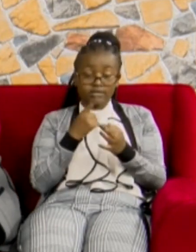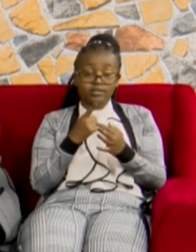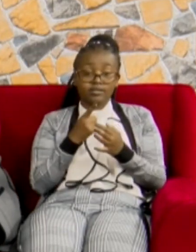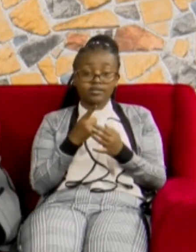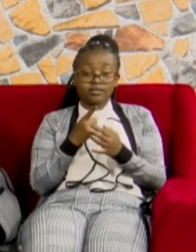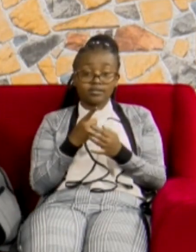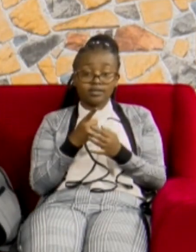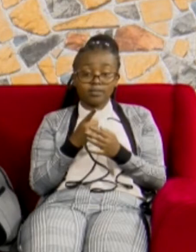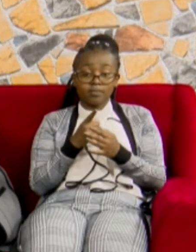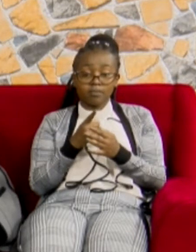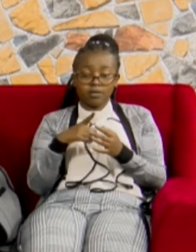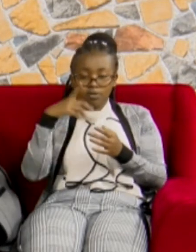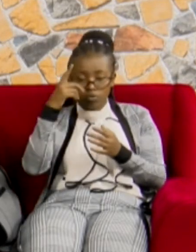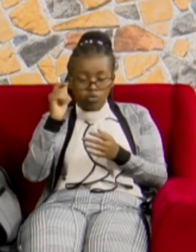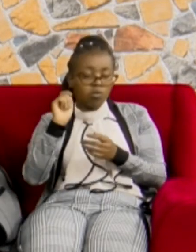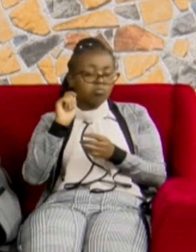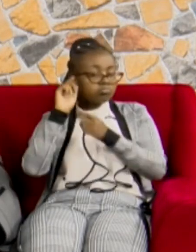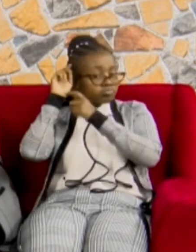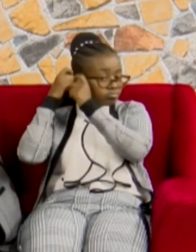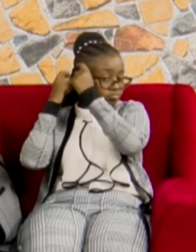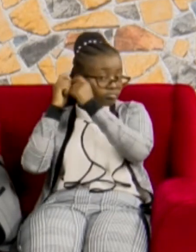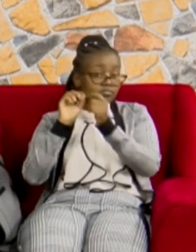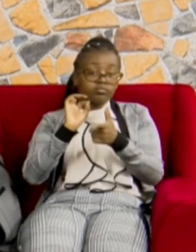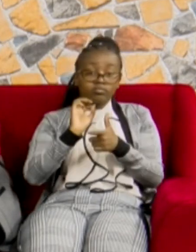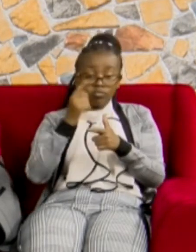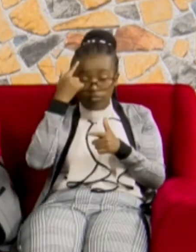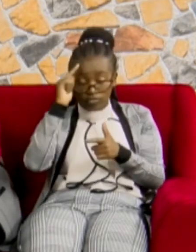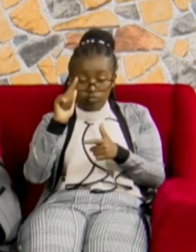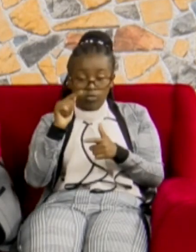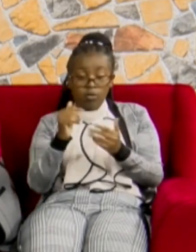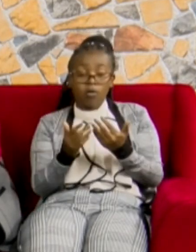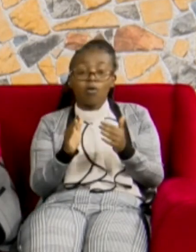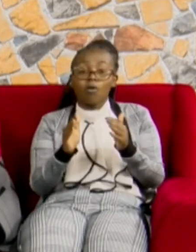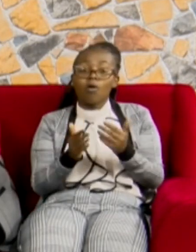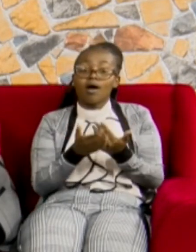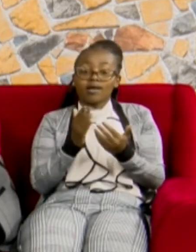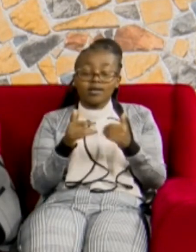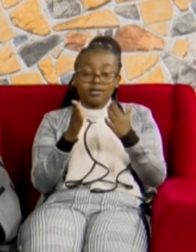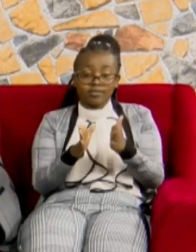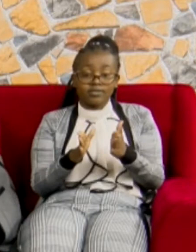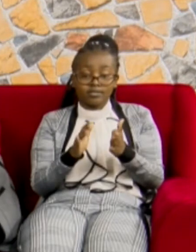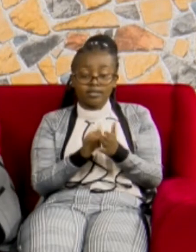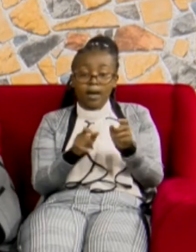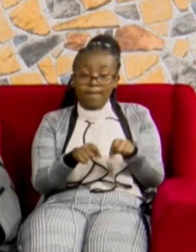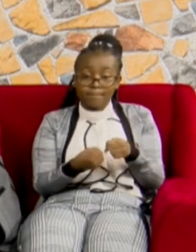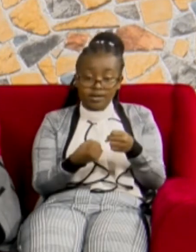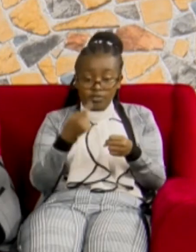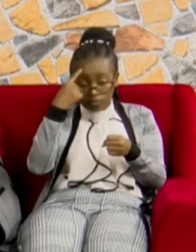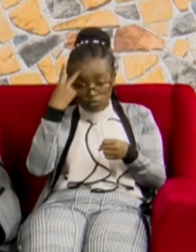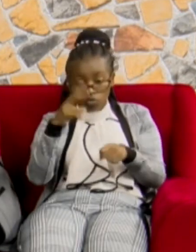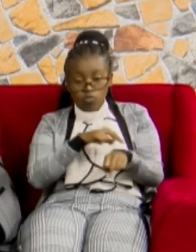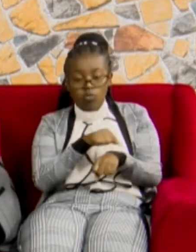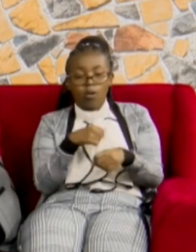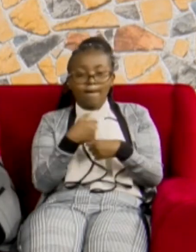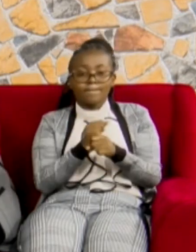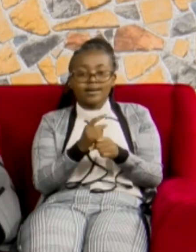just like a little break to go do my hair. Maybe I think for caregivers that break, even if it's for those 2 hours, it makes